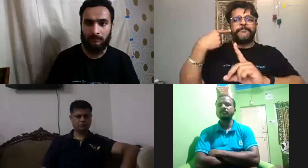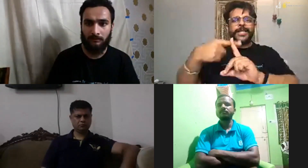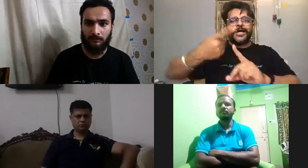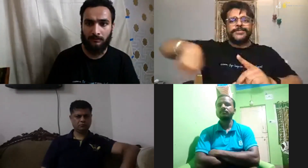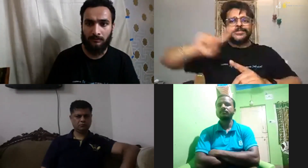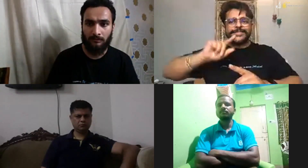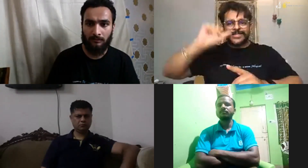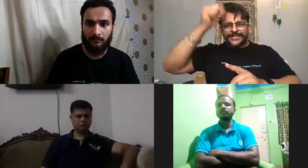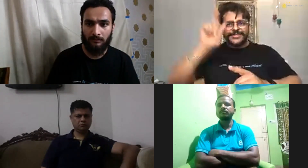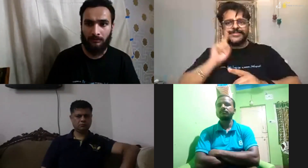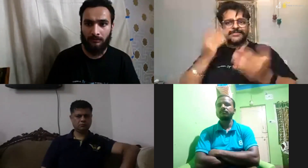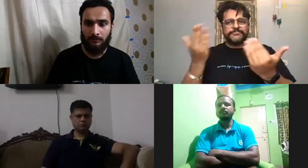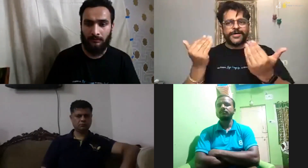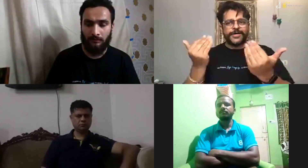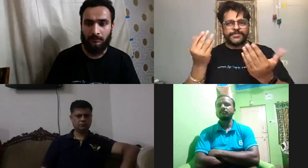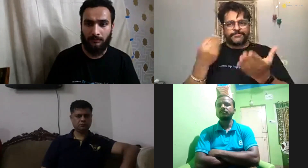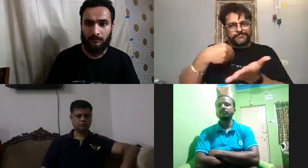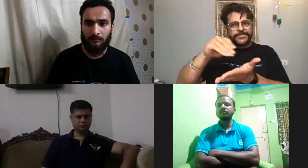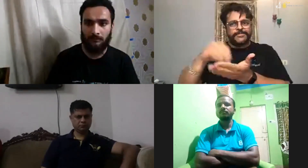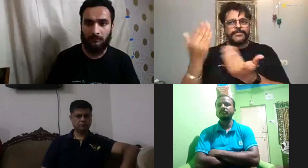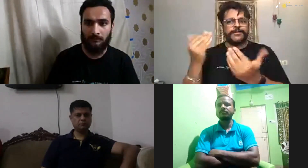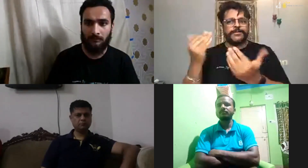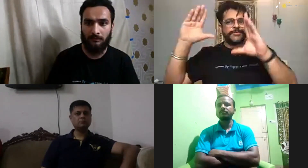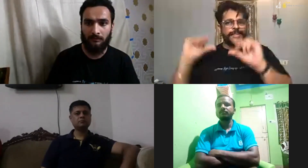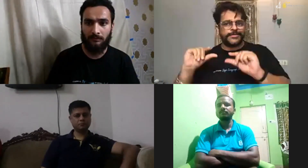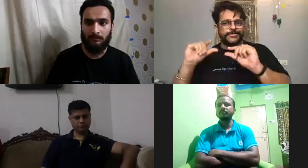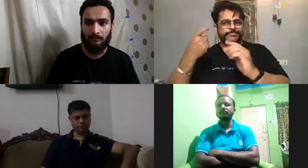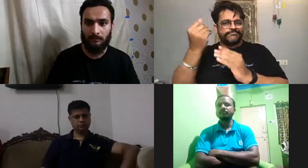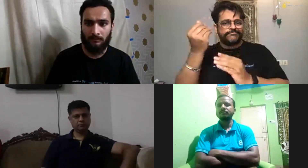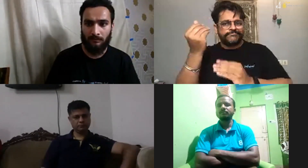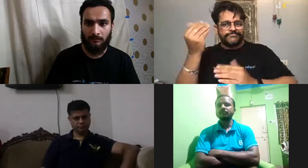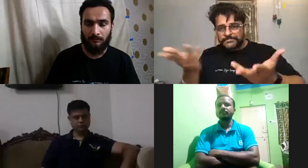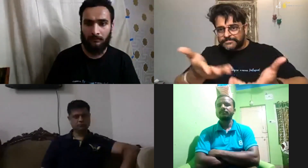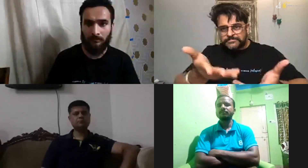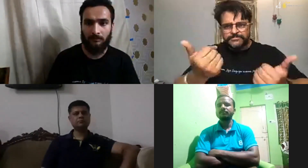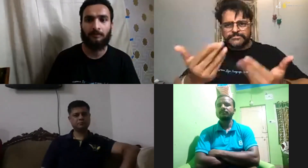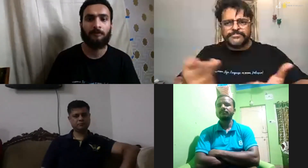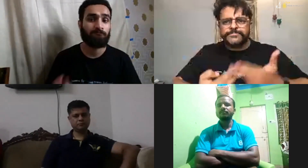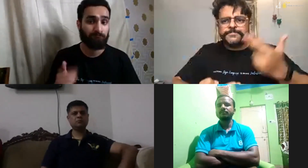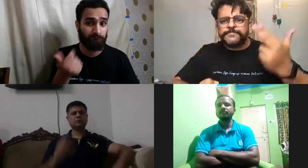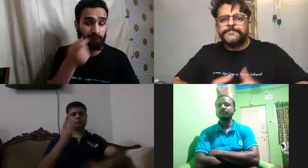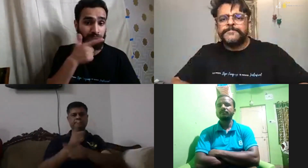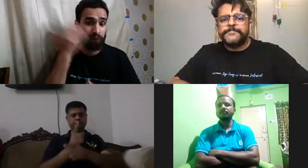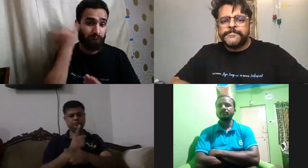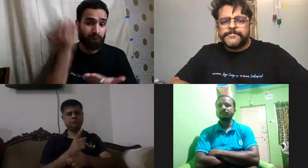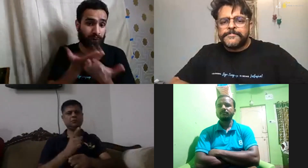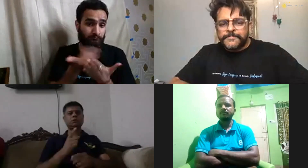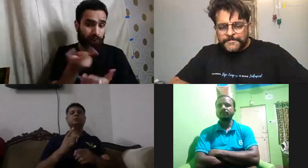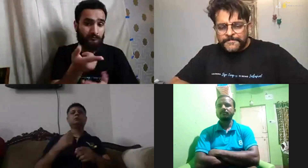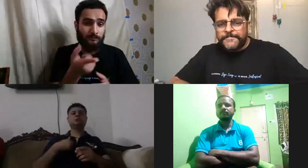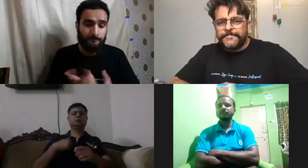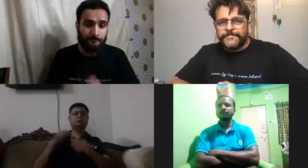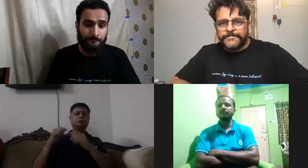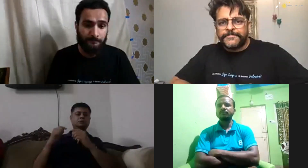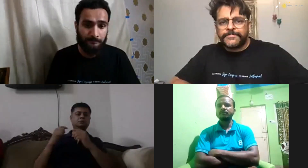India at a cheaper cost, and deaf Indians would possibly, they can buy at a lesser cost. Yeah.